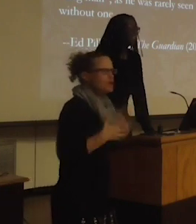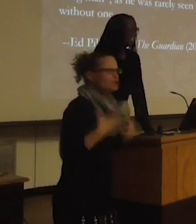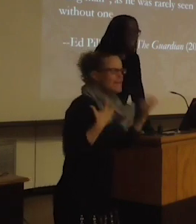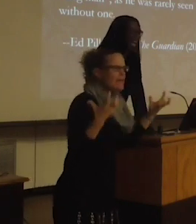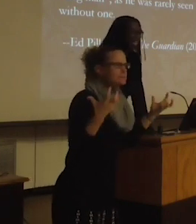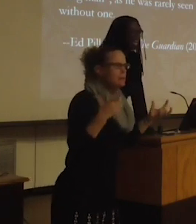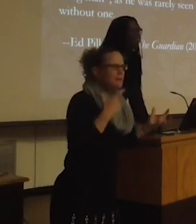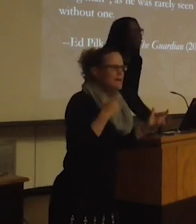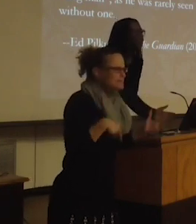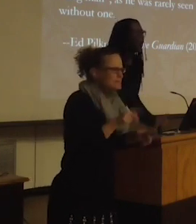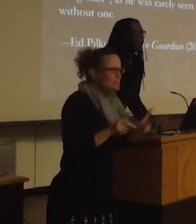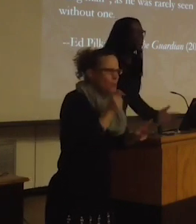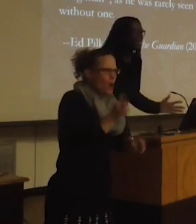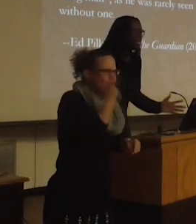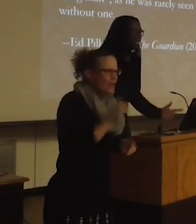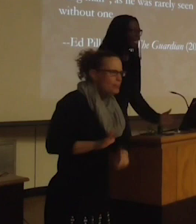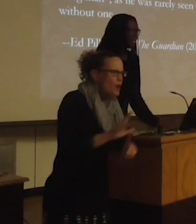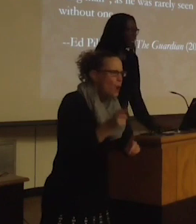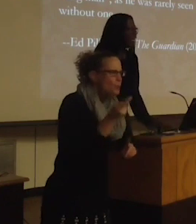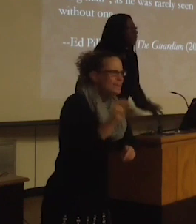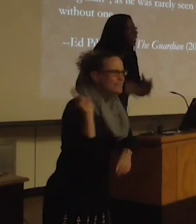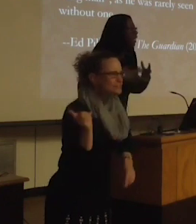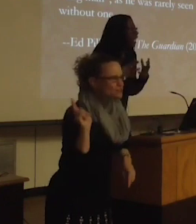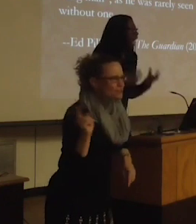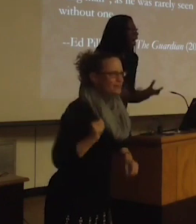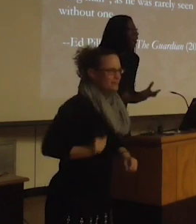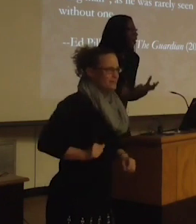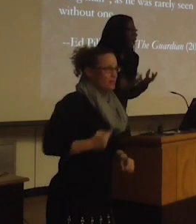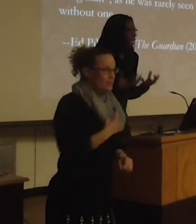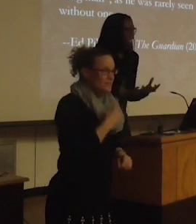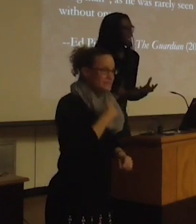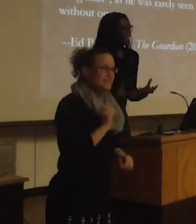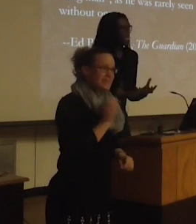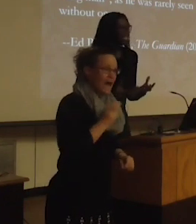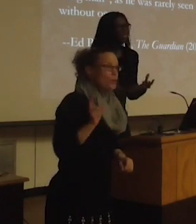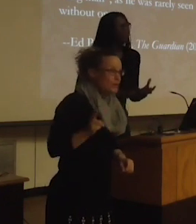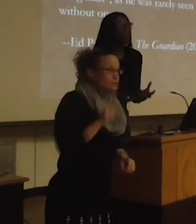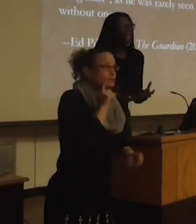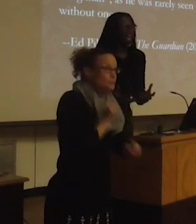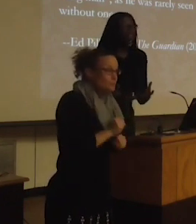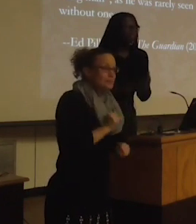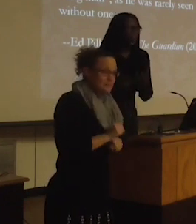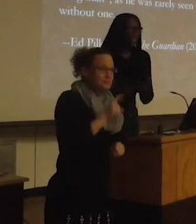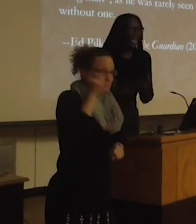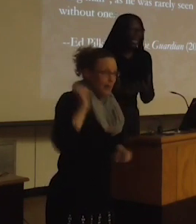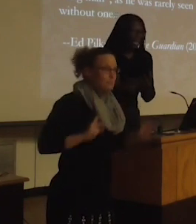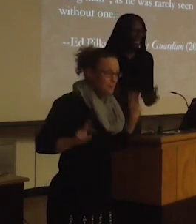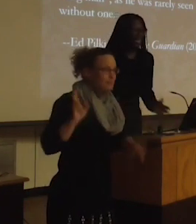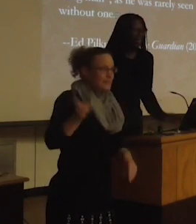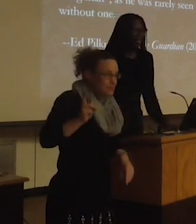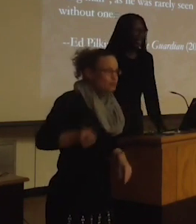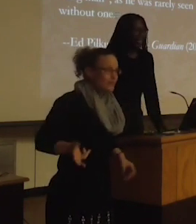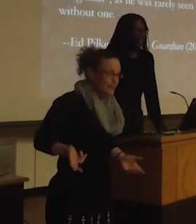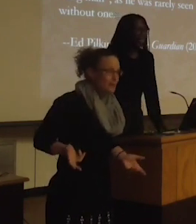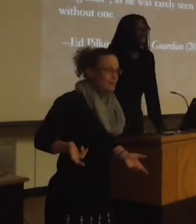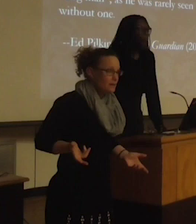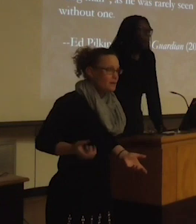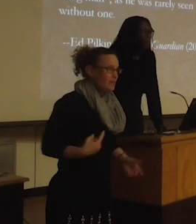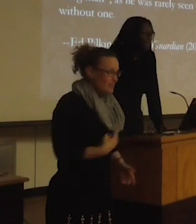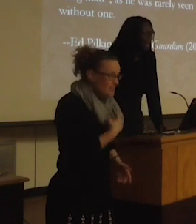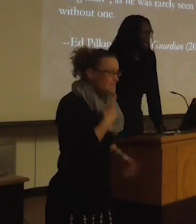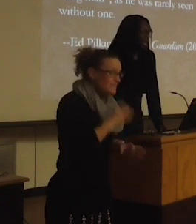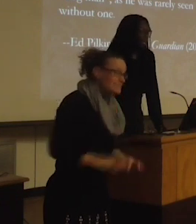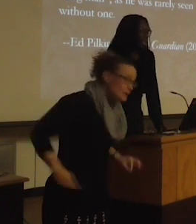not understand their own history. This is our history. This is part of black history. This